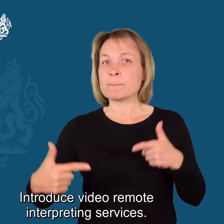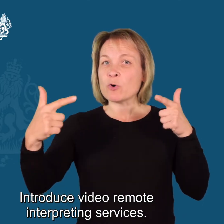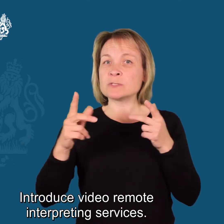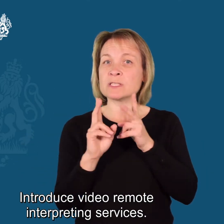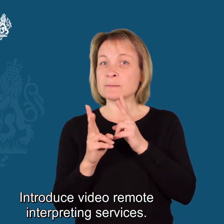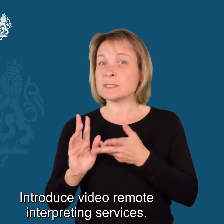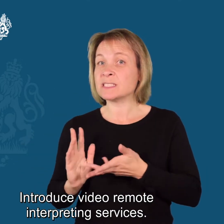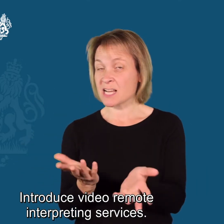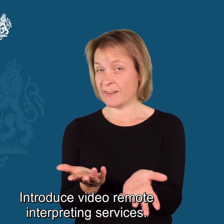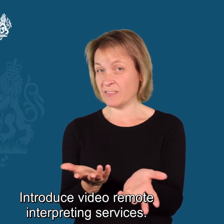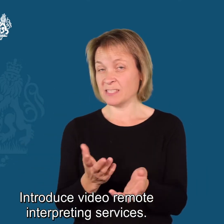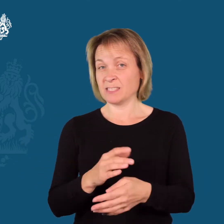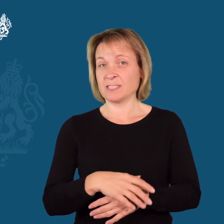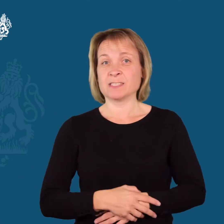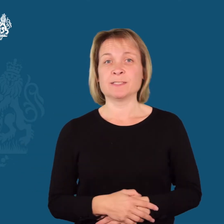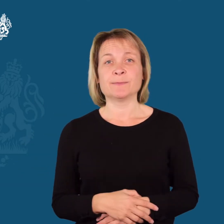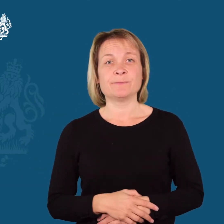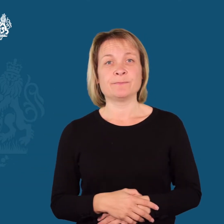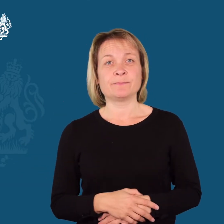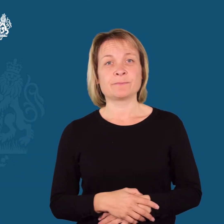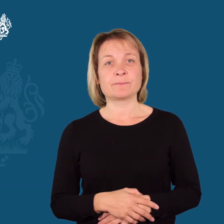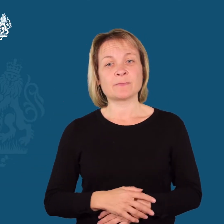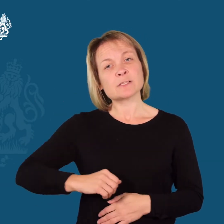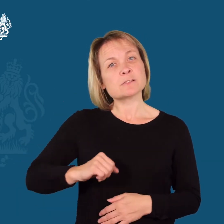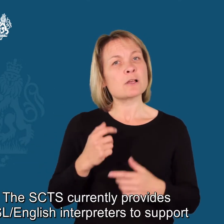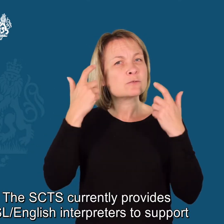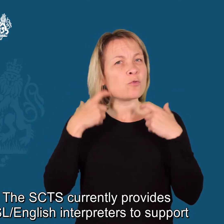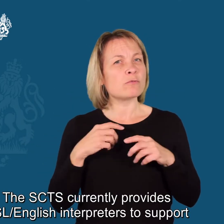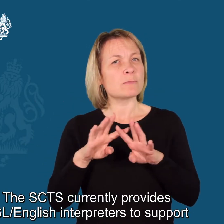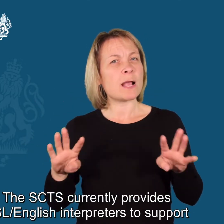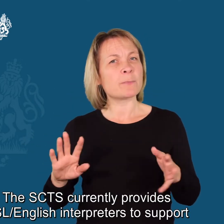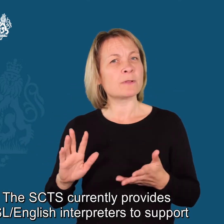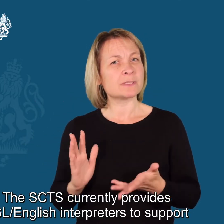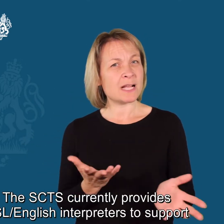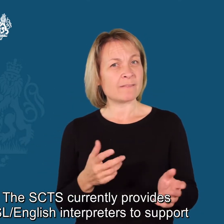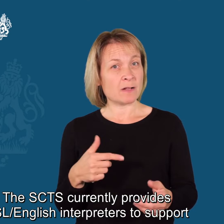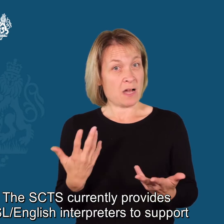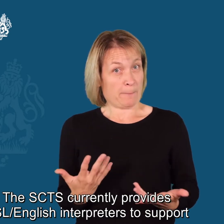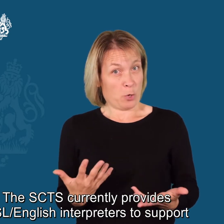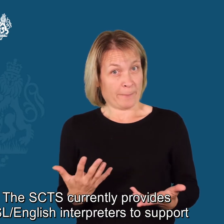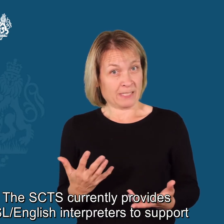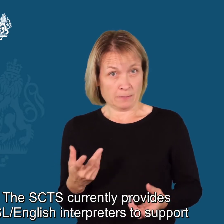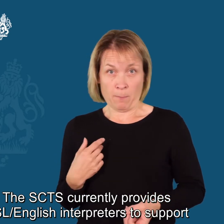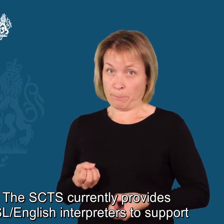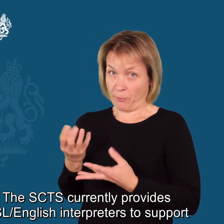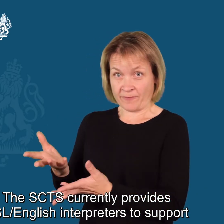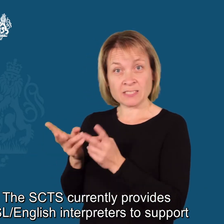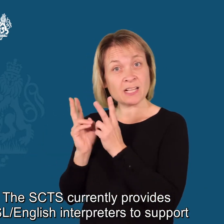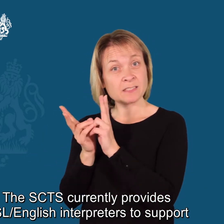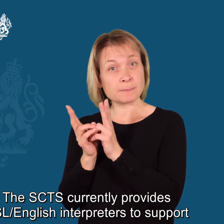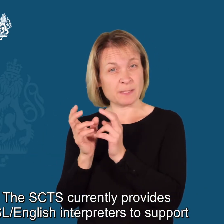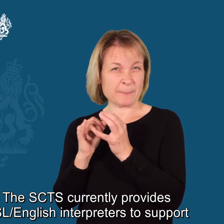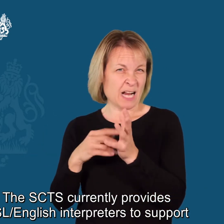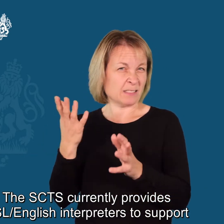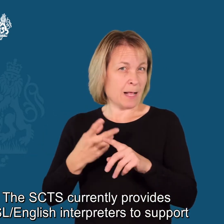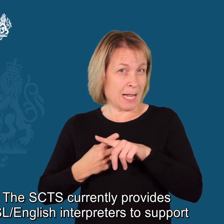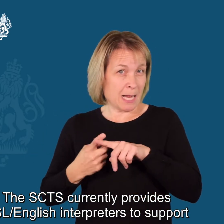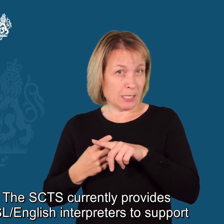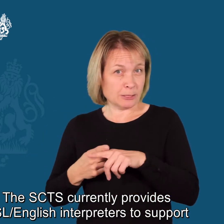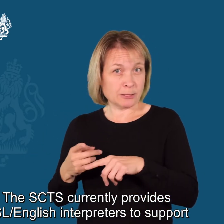Introduce video remote interpreting services. The SCTS currently provides BSL English interpreters to